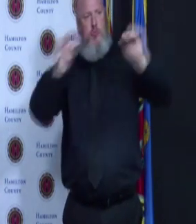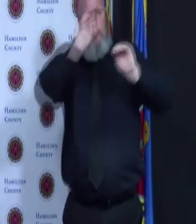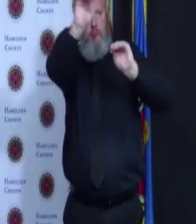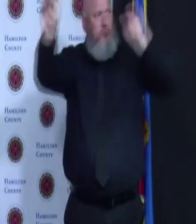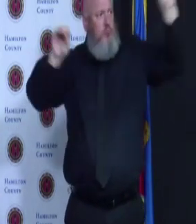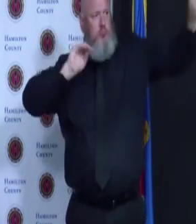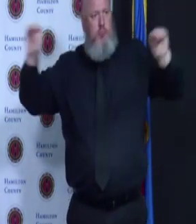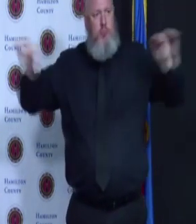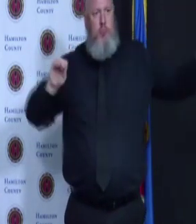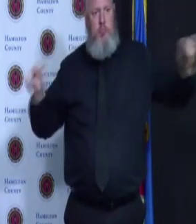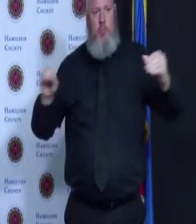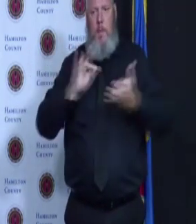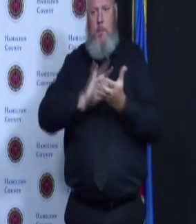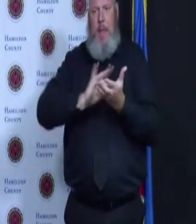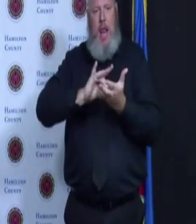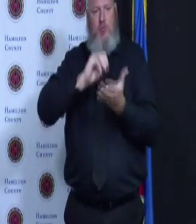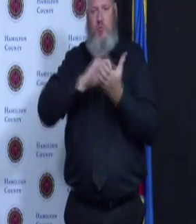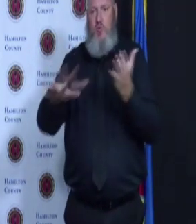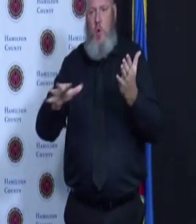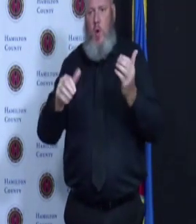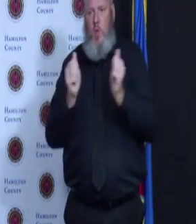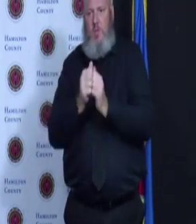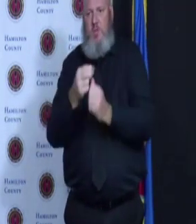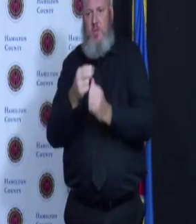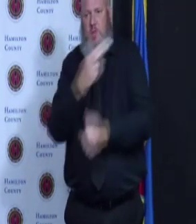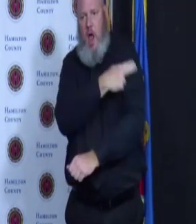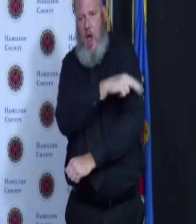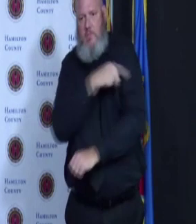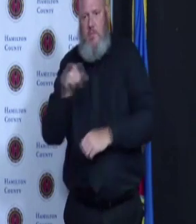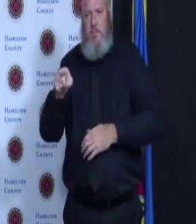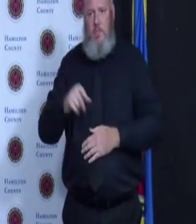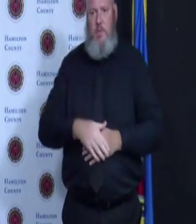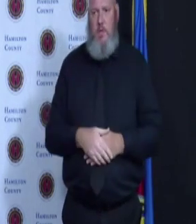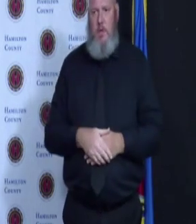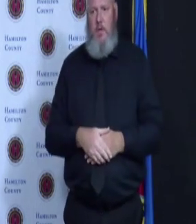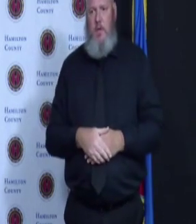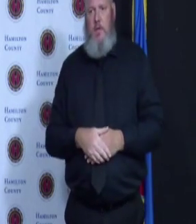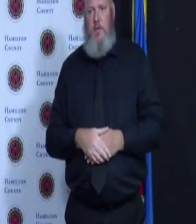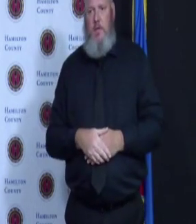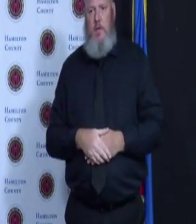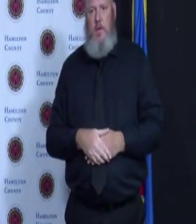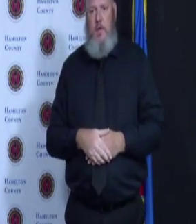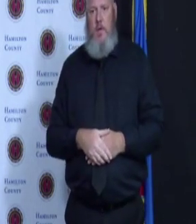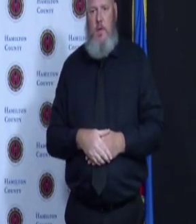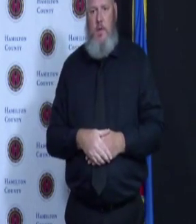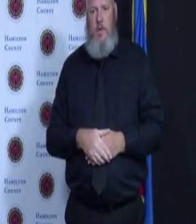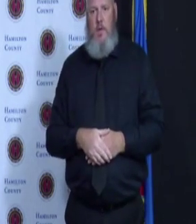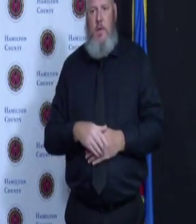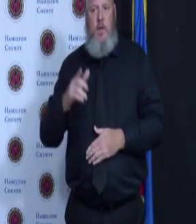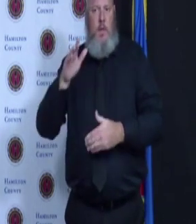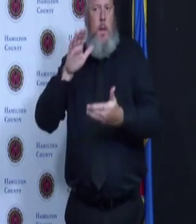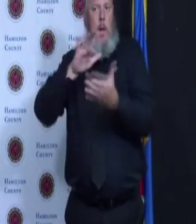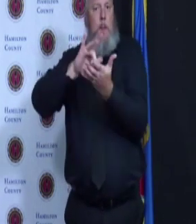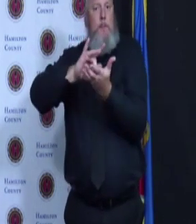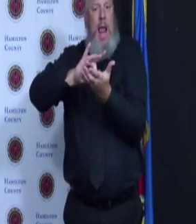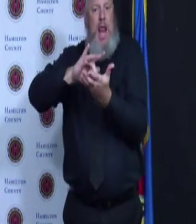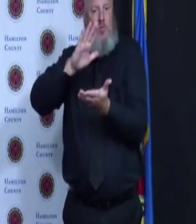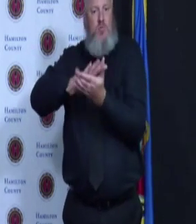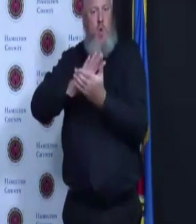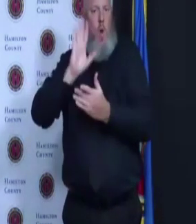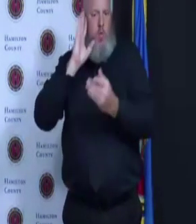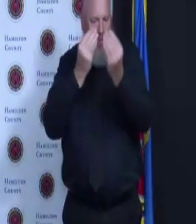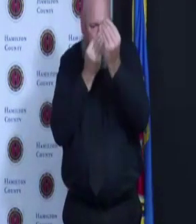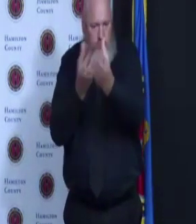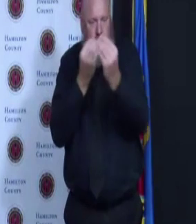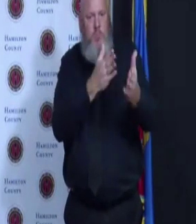So match day is when medical students find out where they go for their residency and where their specialty is. Are